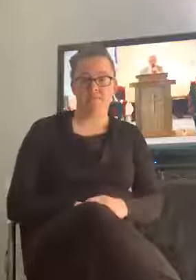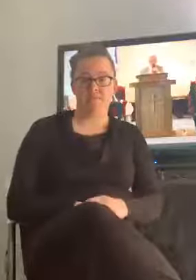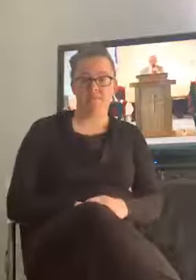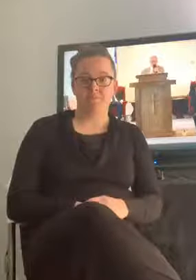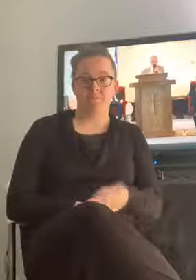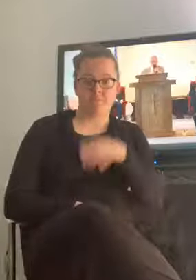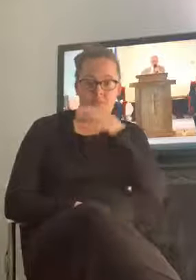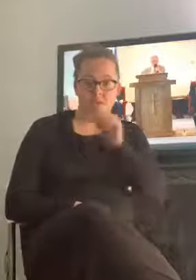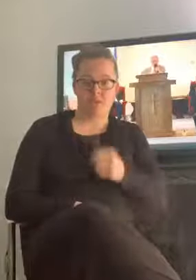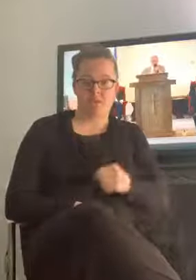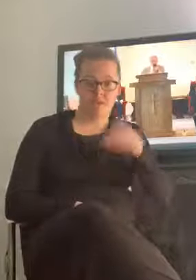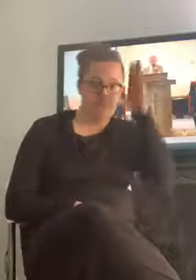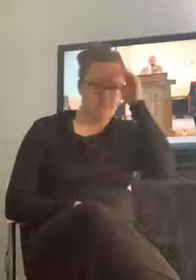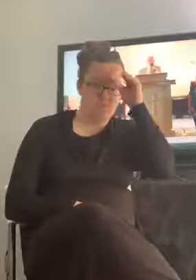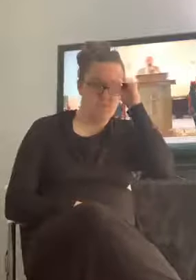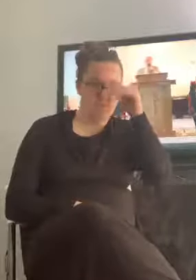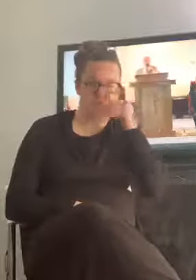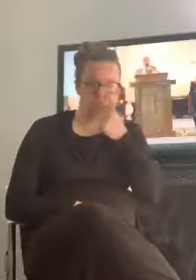older boy,